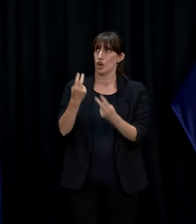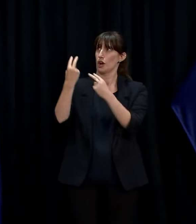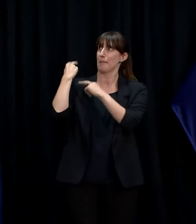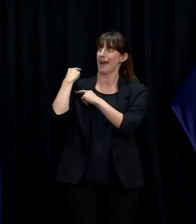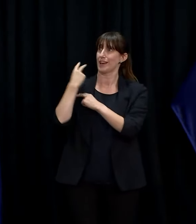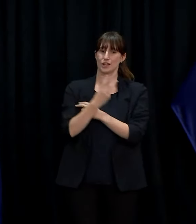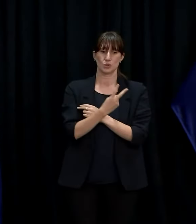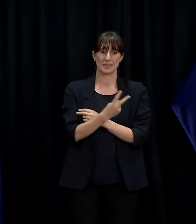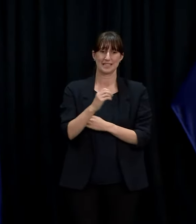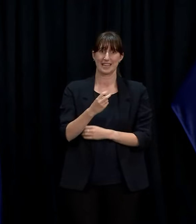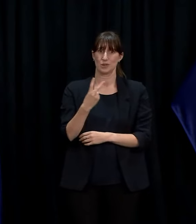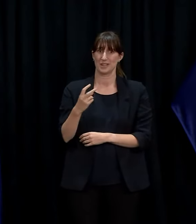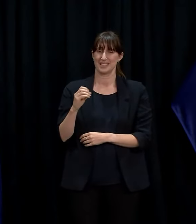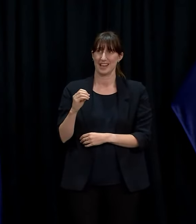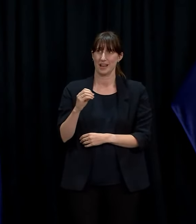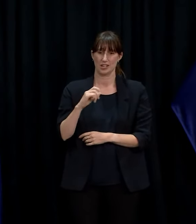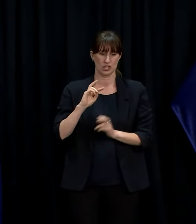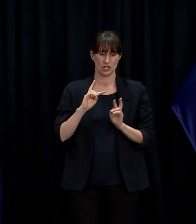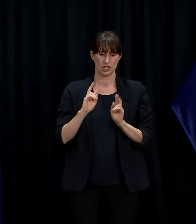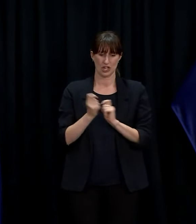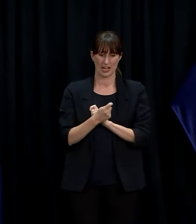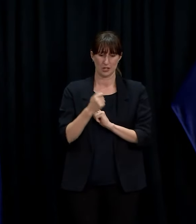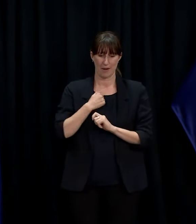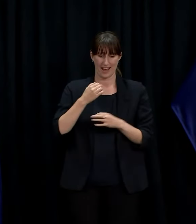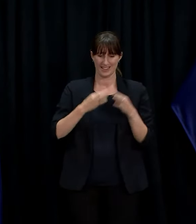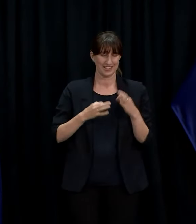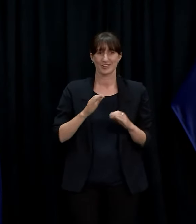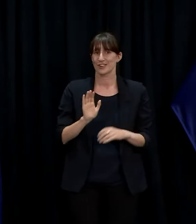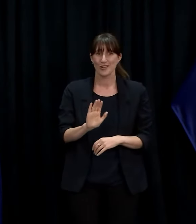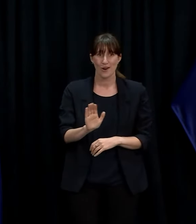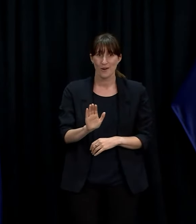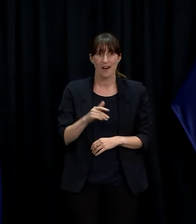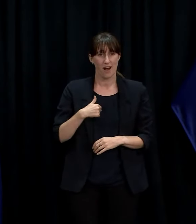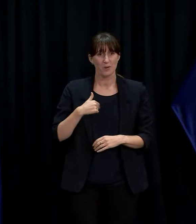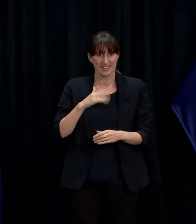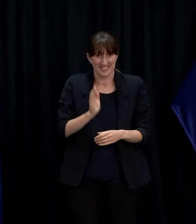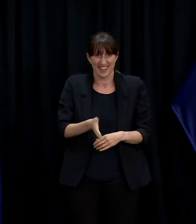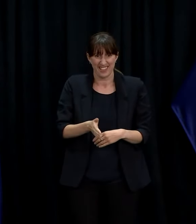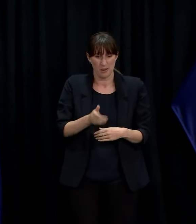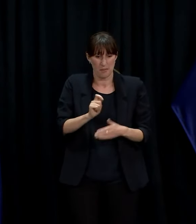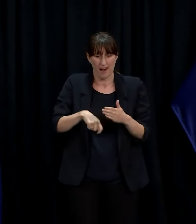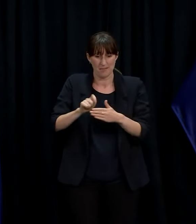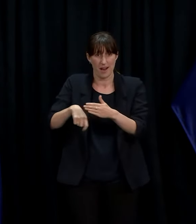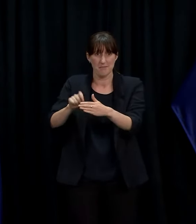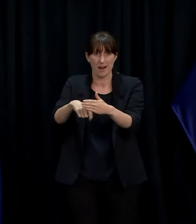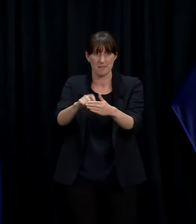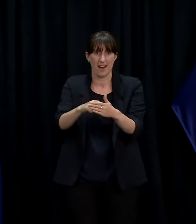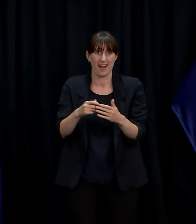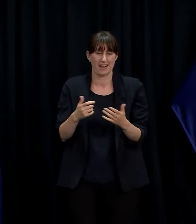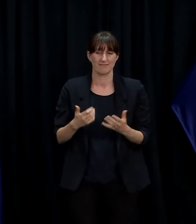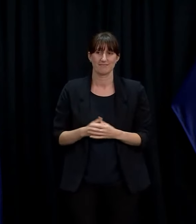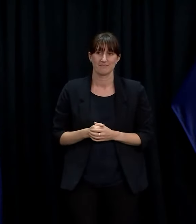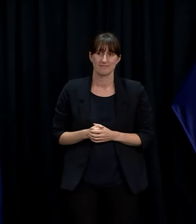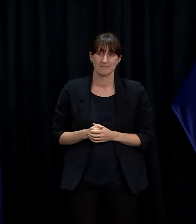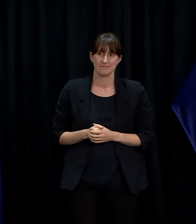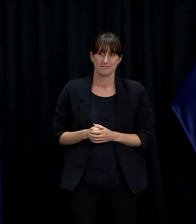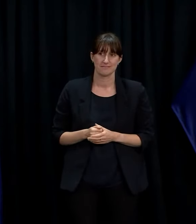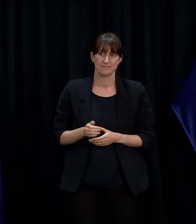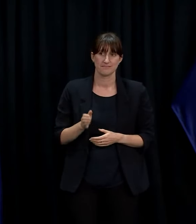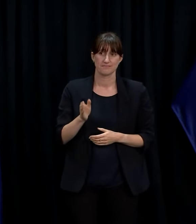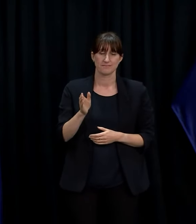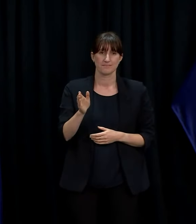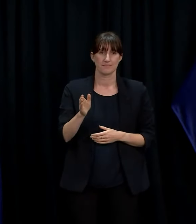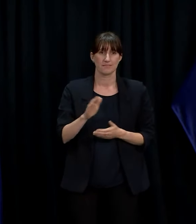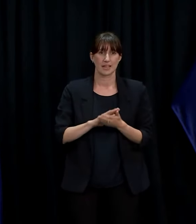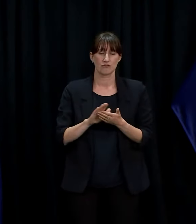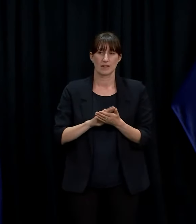that. If anything, I'd probably be buying even more vaccines back in 2020 than we did. Minister, the Farm Act brought a wide